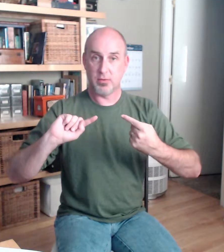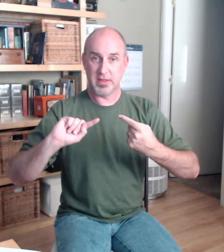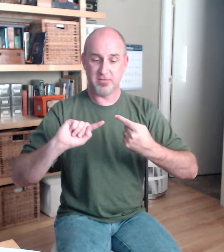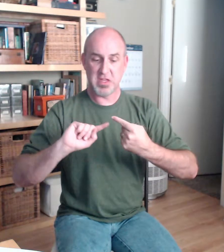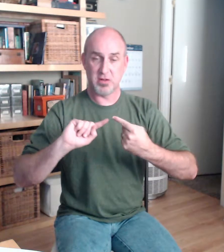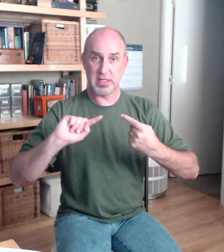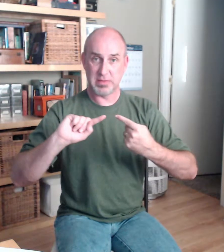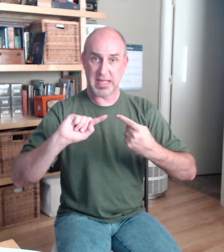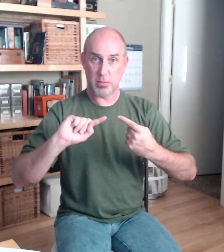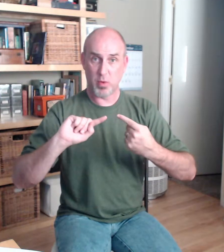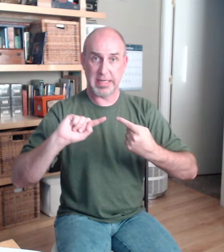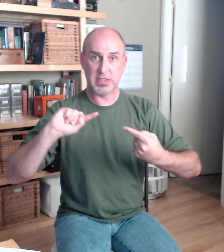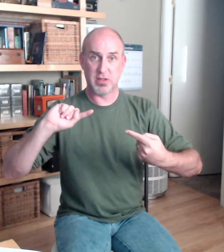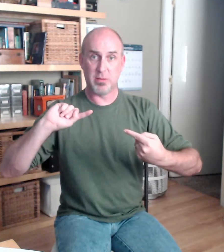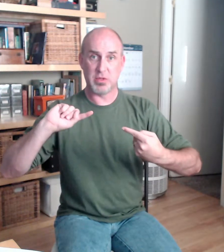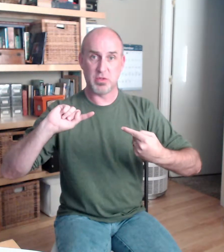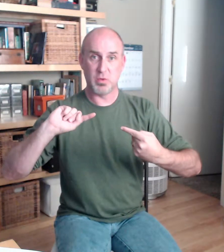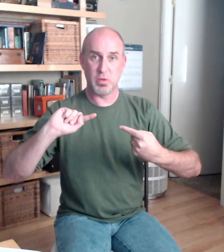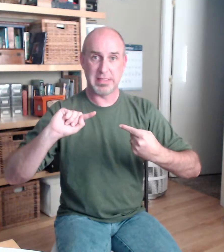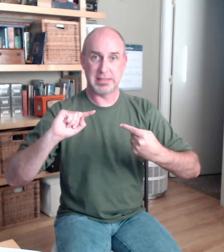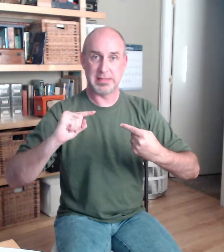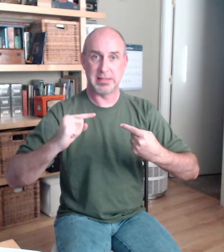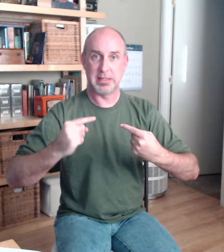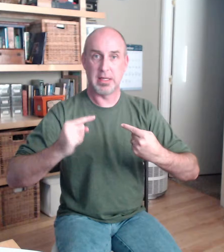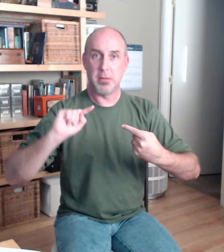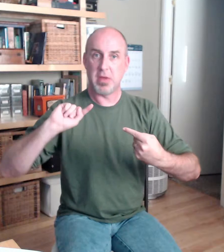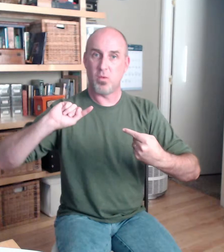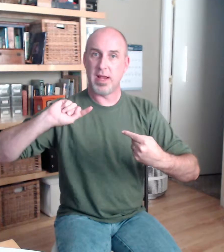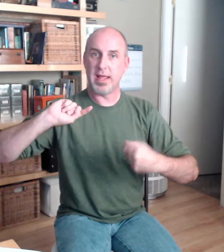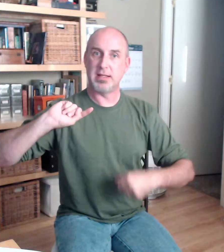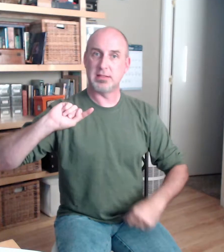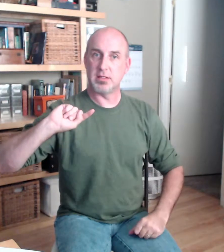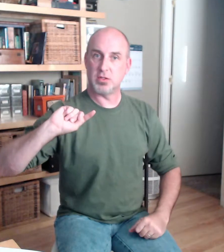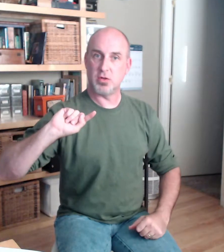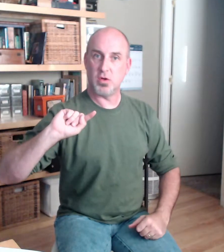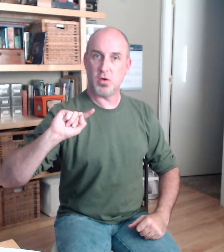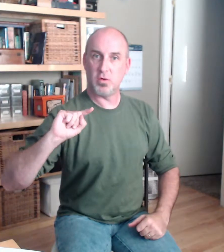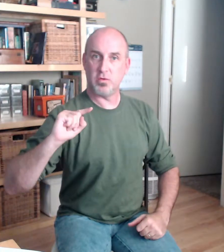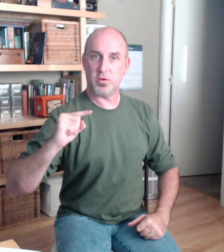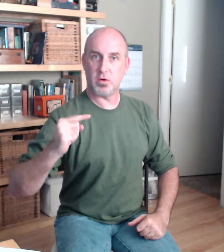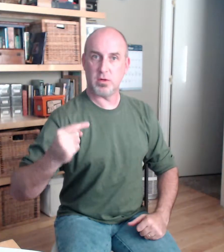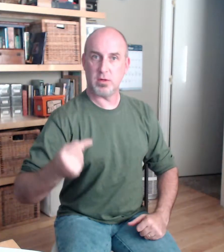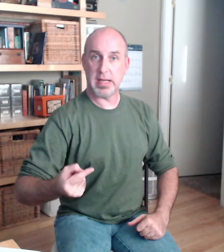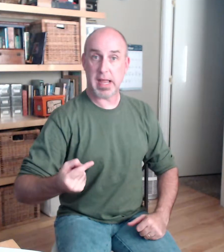with the fingertips kind of pointing at each other, I'm going to twist. My right hand's going to turn over and